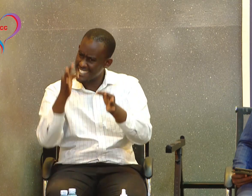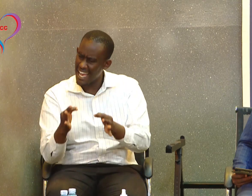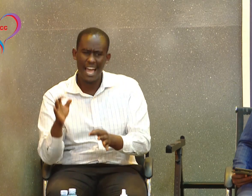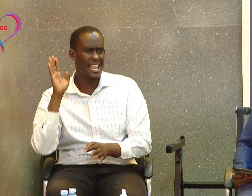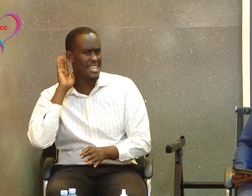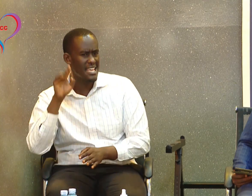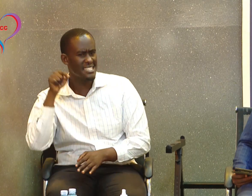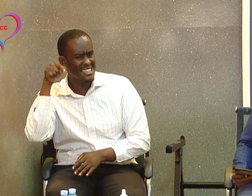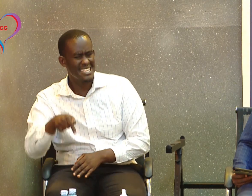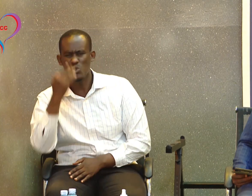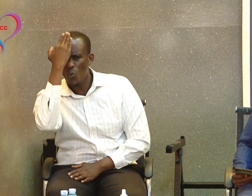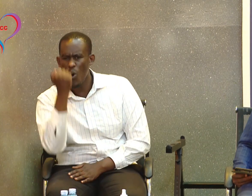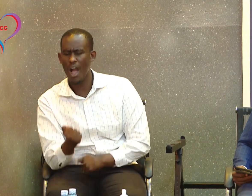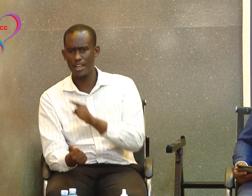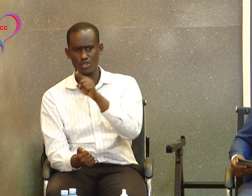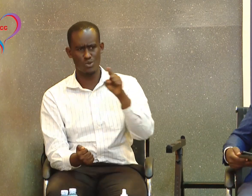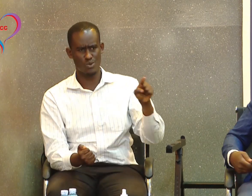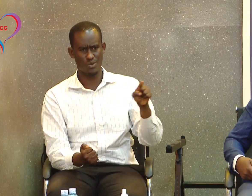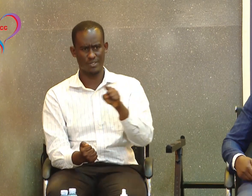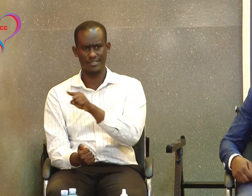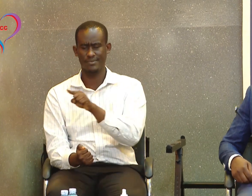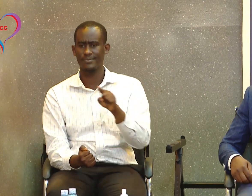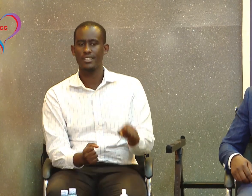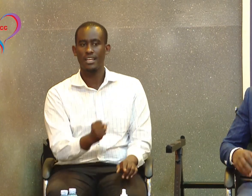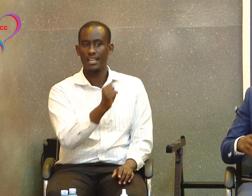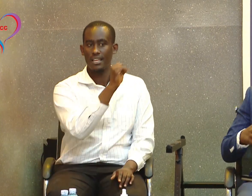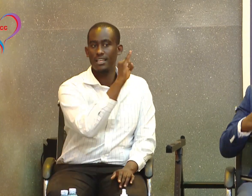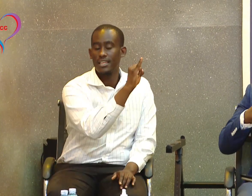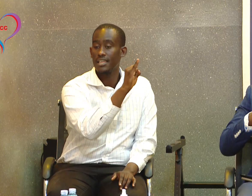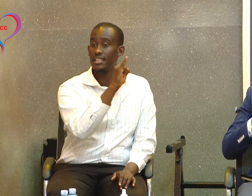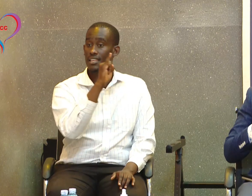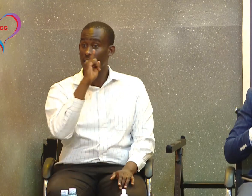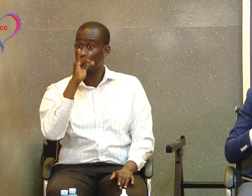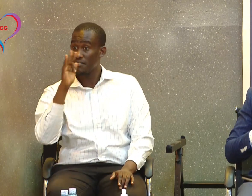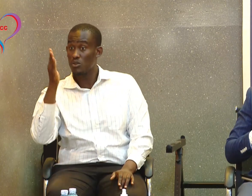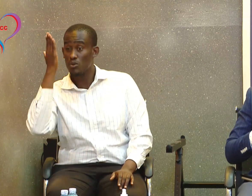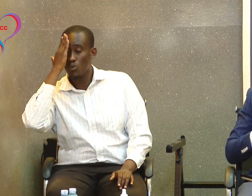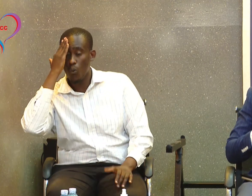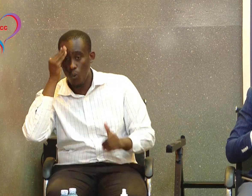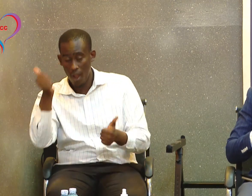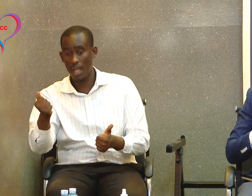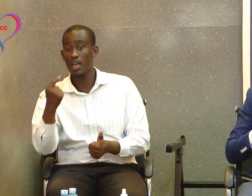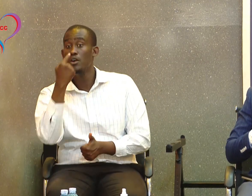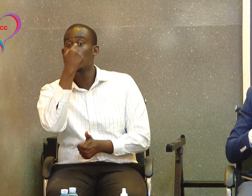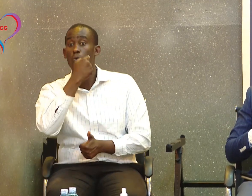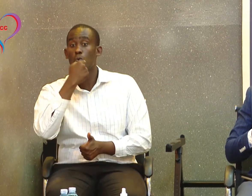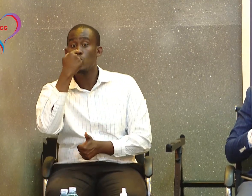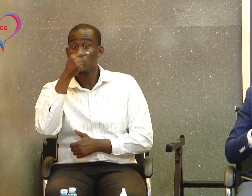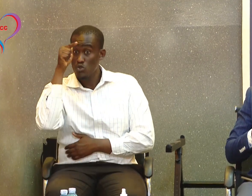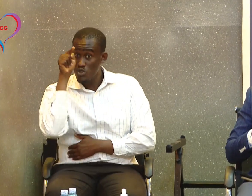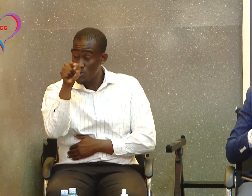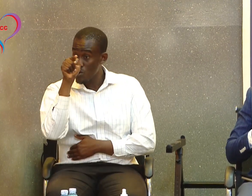lwaki owuliriza eno? Because once you know who you are, kubanga singa omala